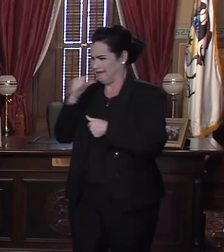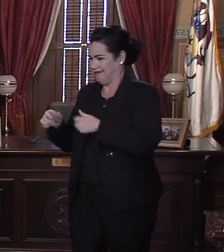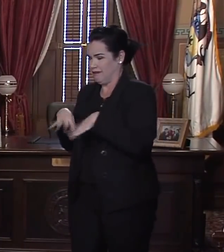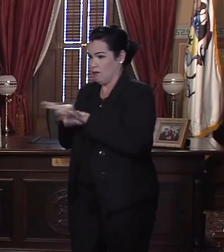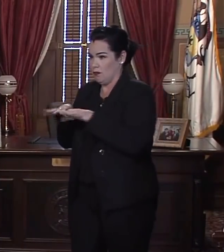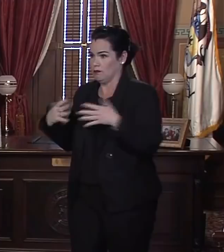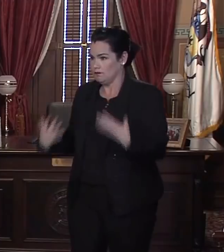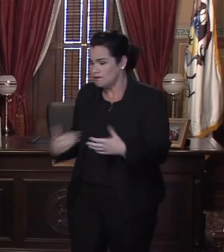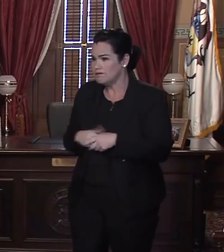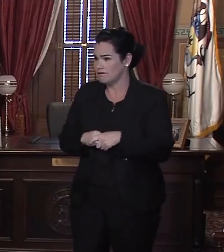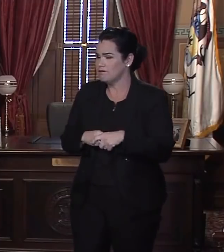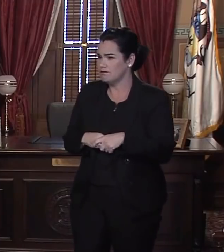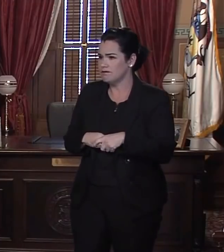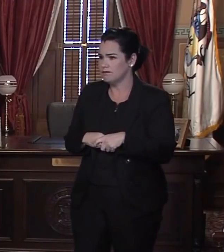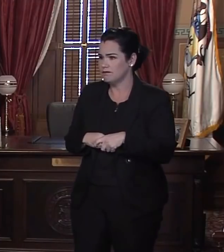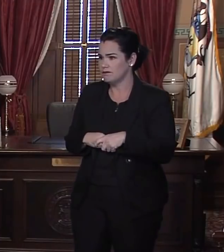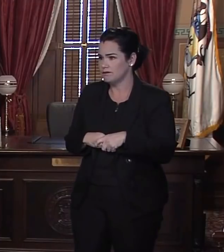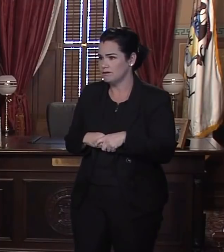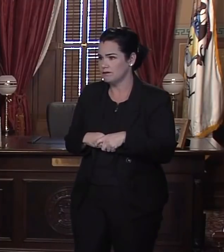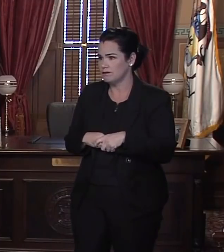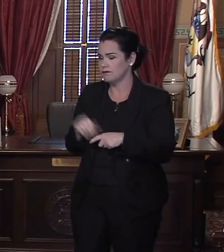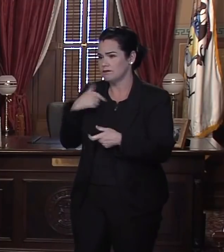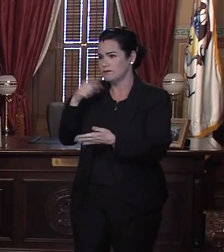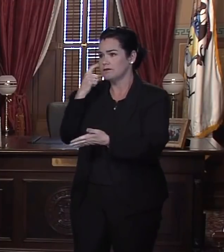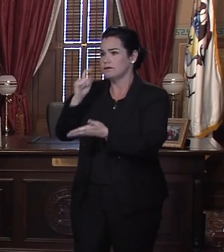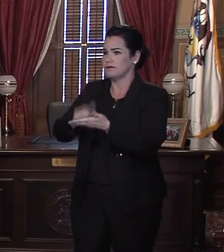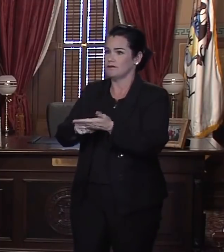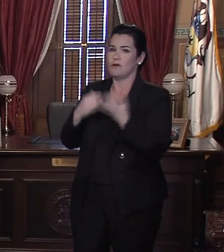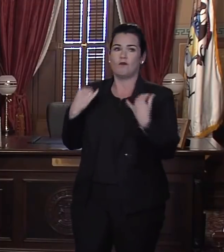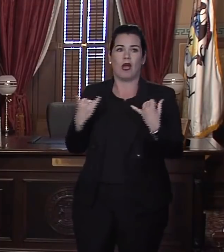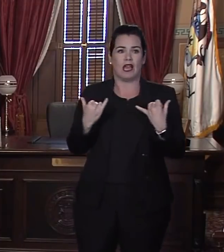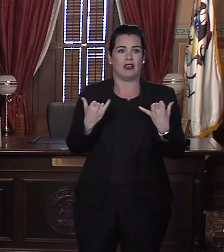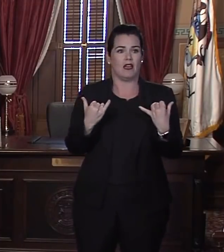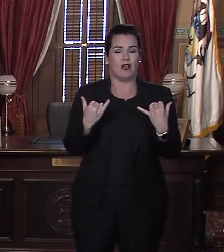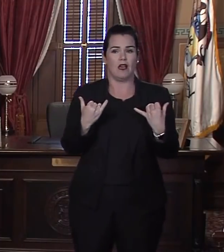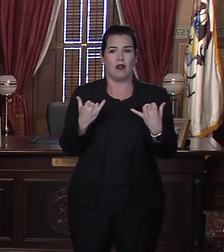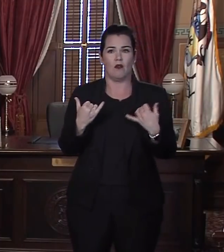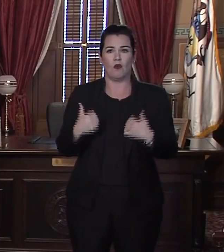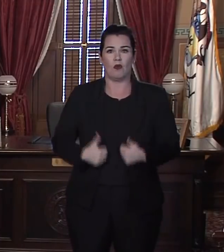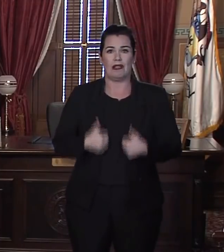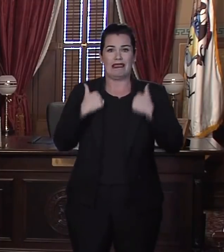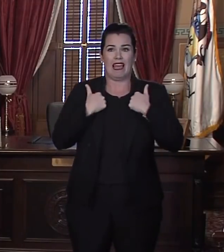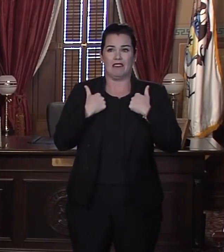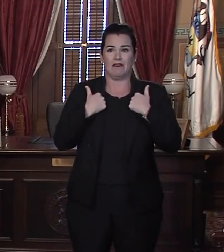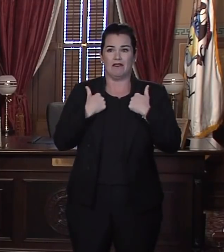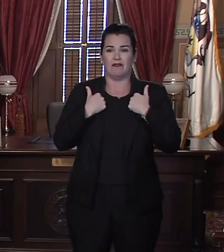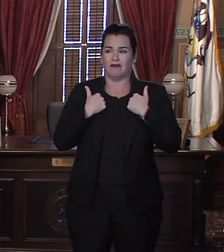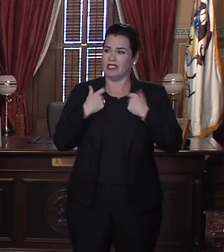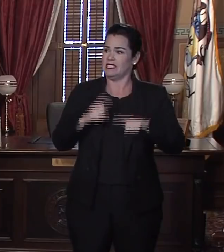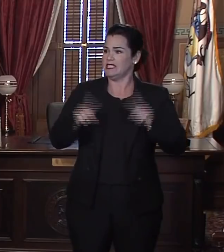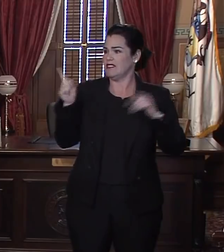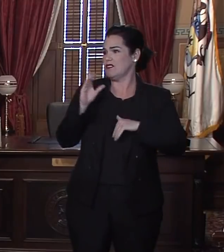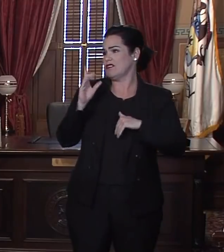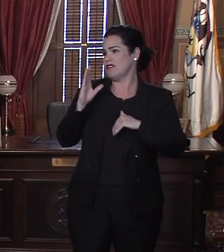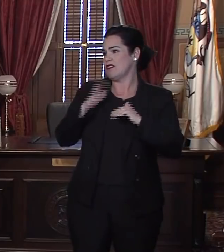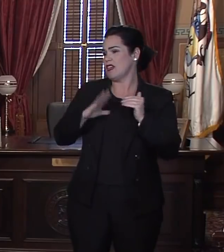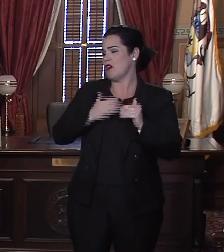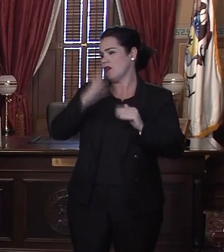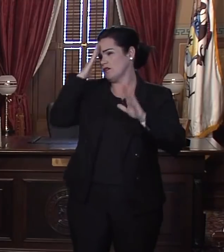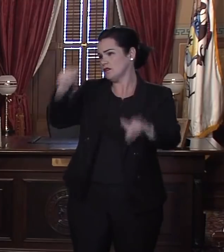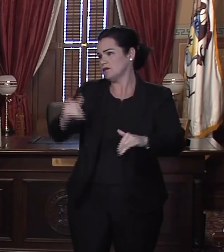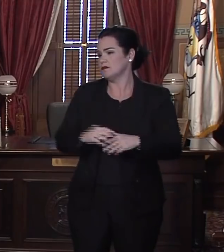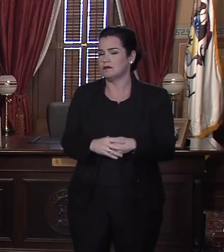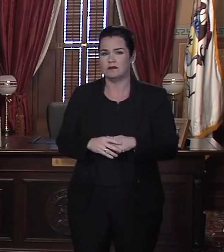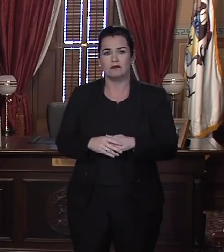I recognize that life is very different for people than what we'd hoped we would be. Some people had hoped that they'd